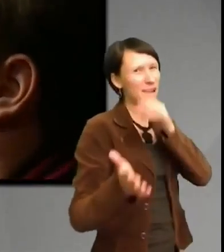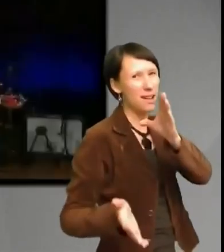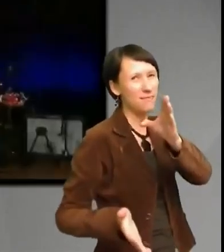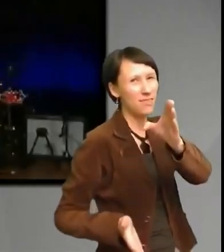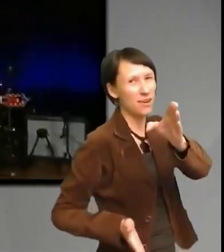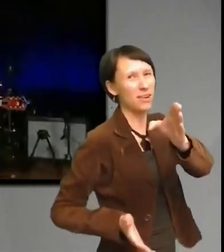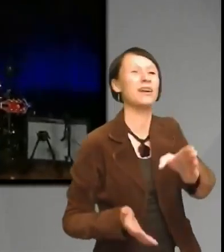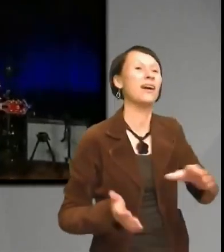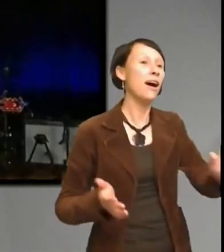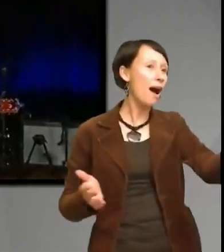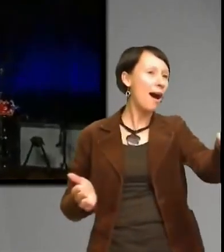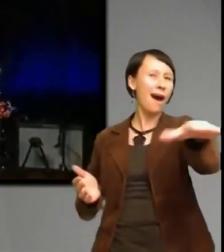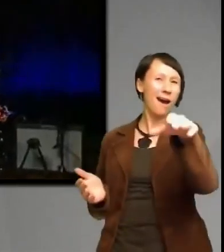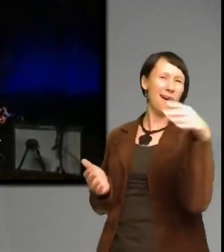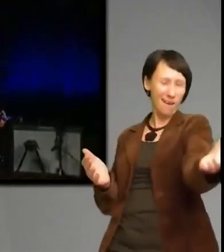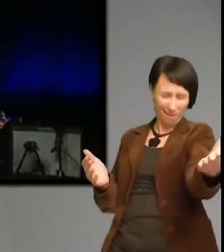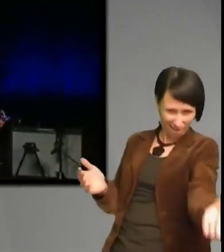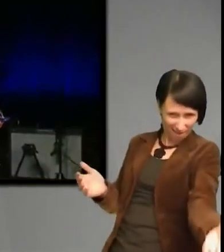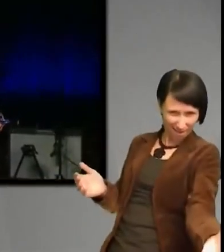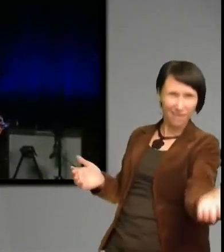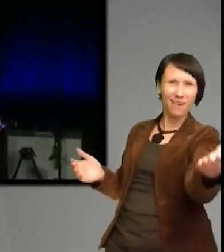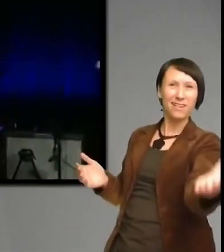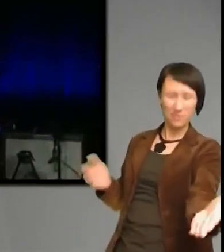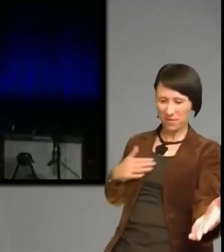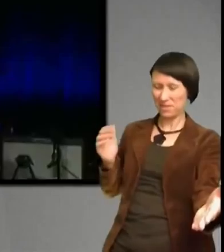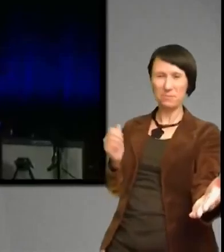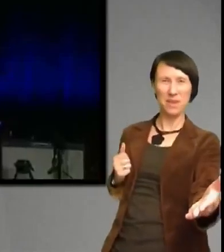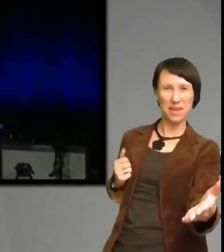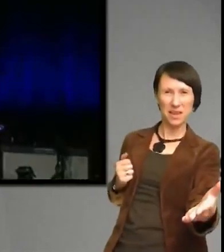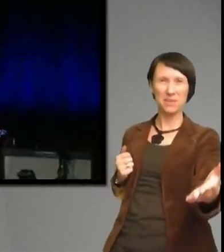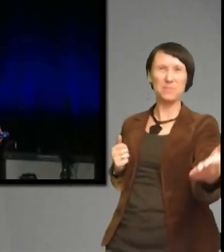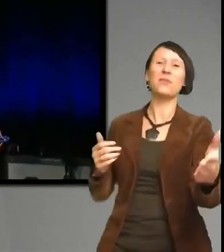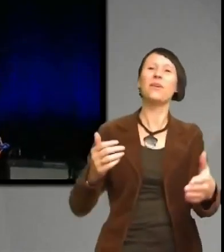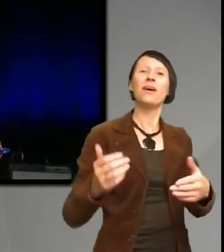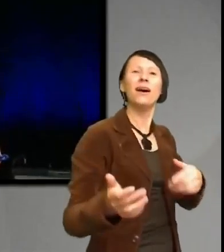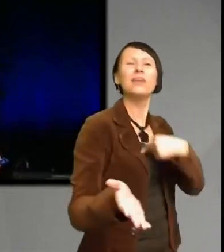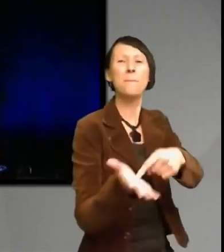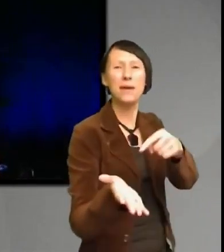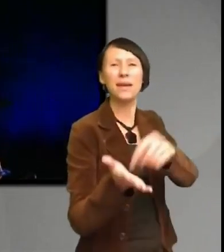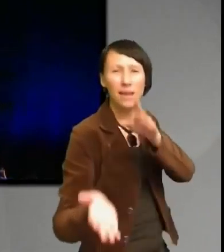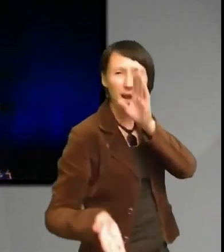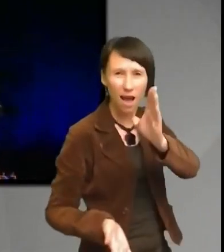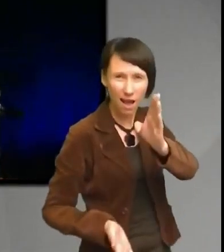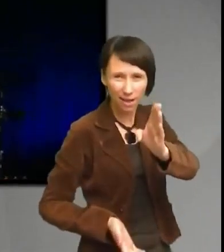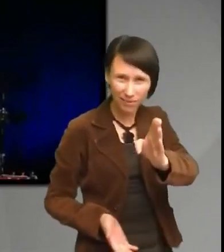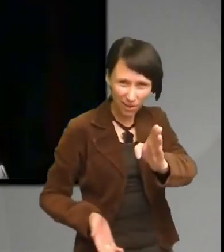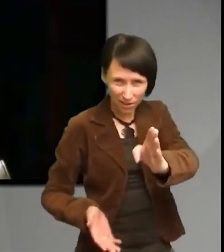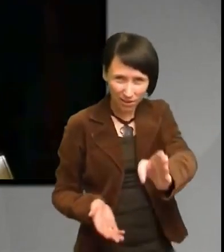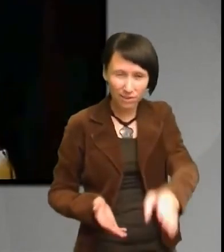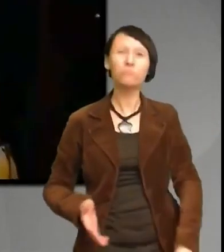maybe. Bebop-a-lula, she's my baby. Bebop-a-lula, I don't mean a